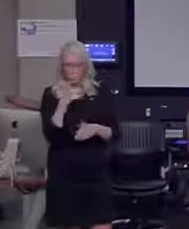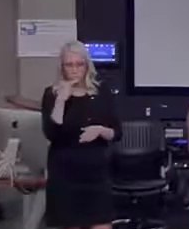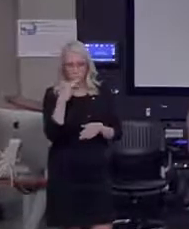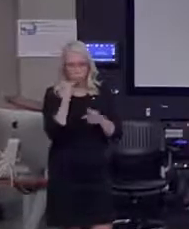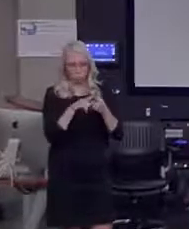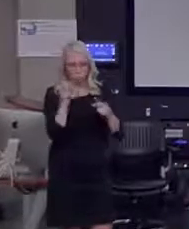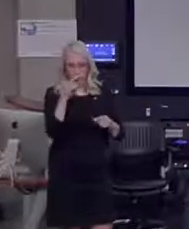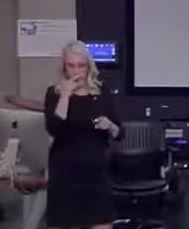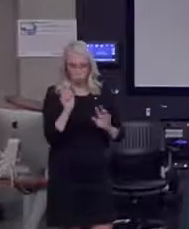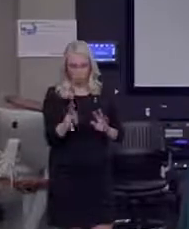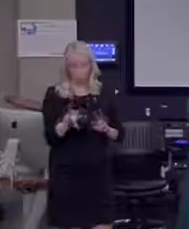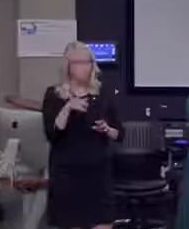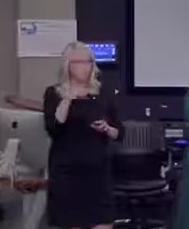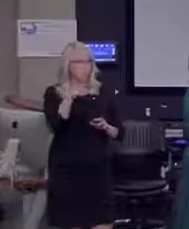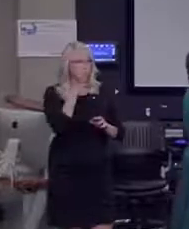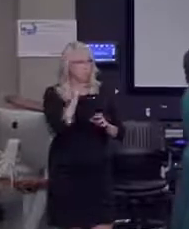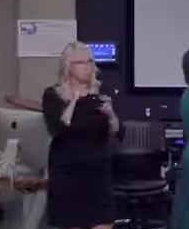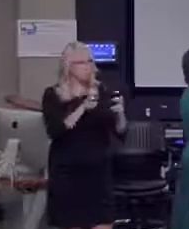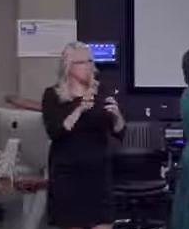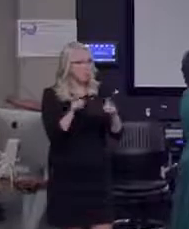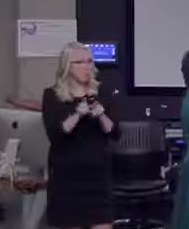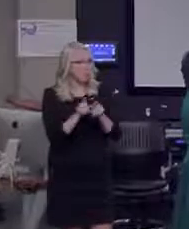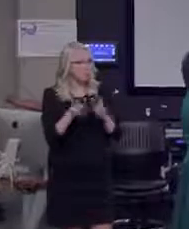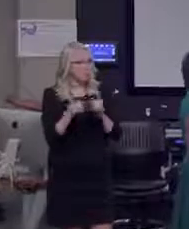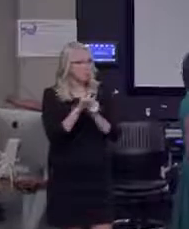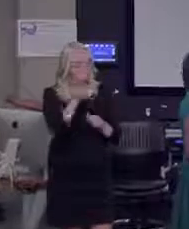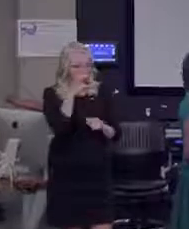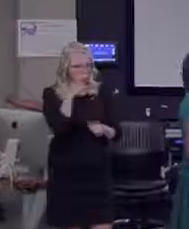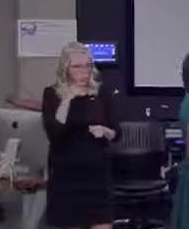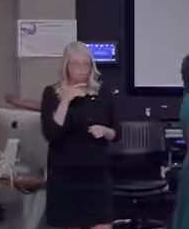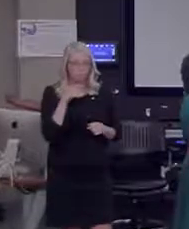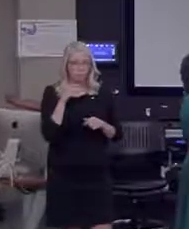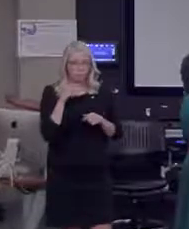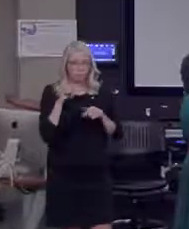in the same room with them. So it was a within subject